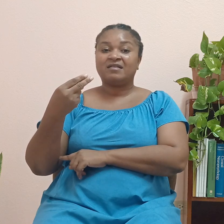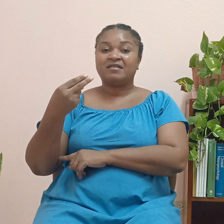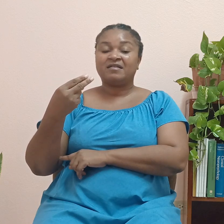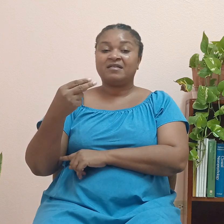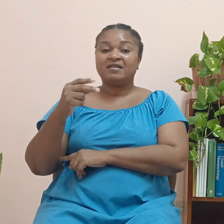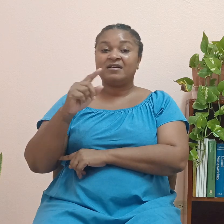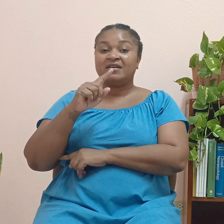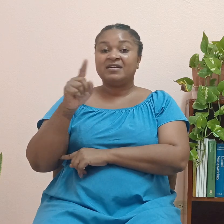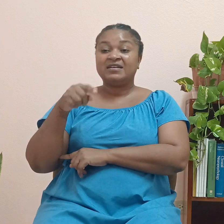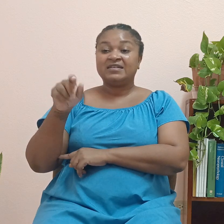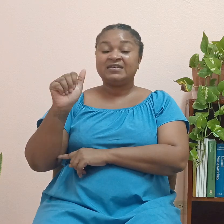Zechariah,